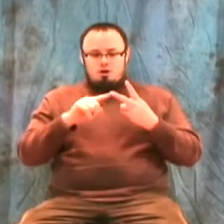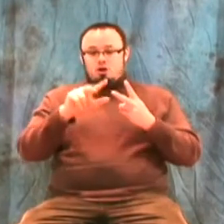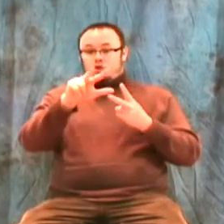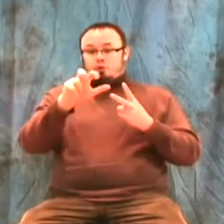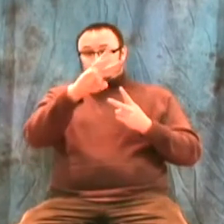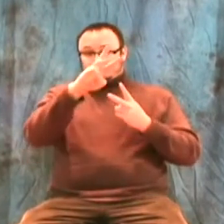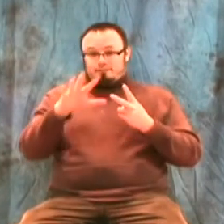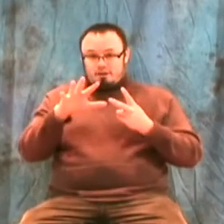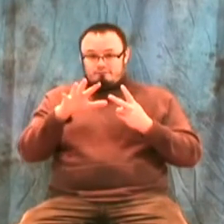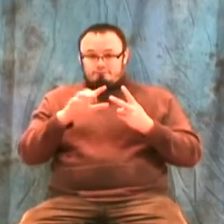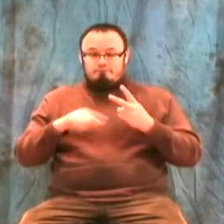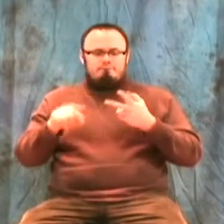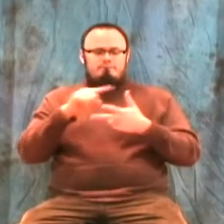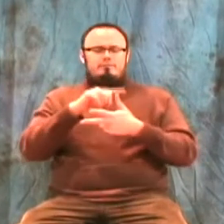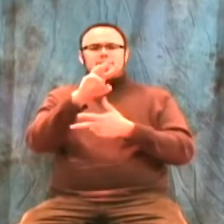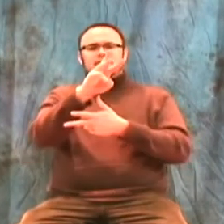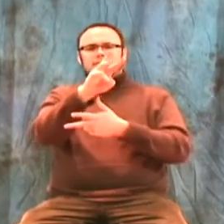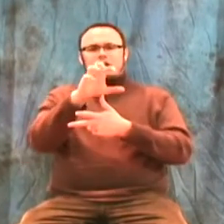365, and 613.